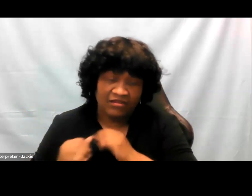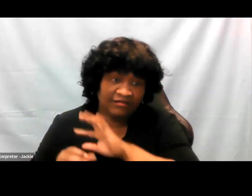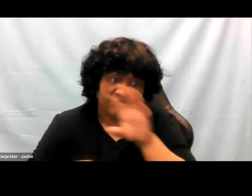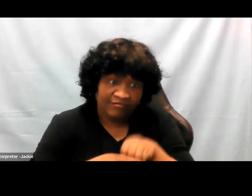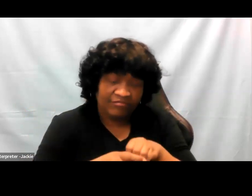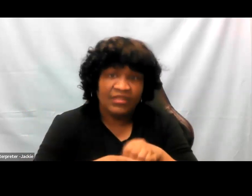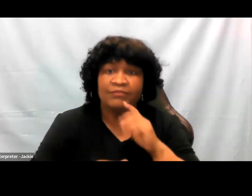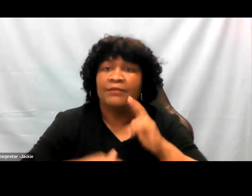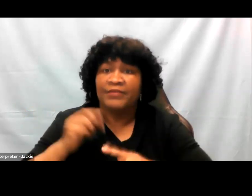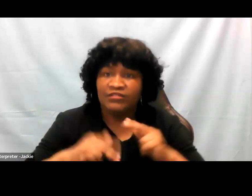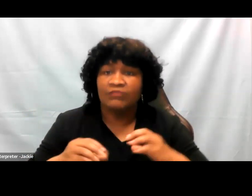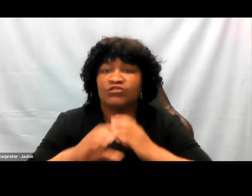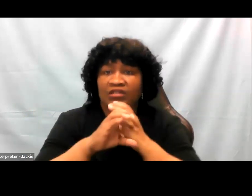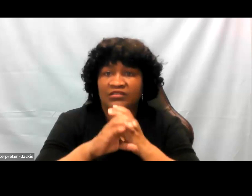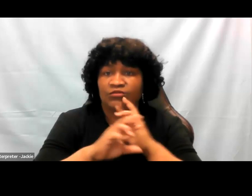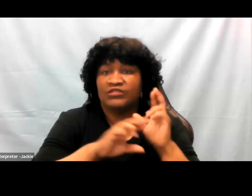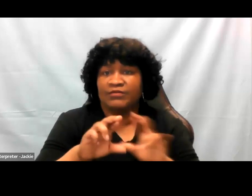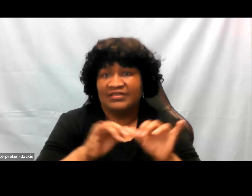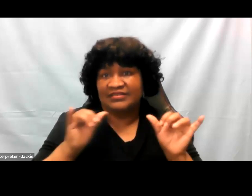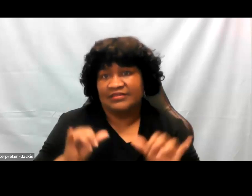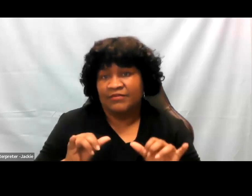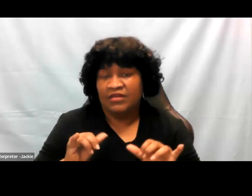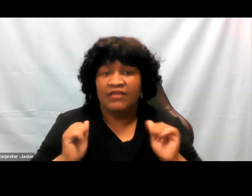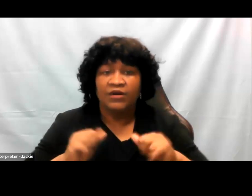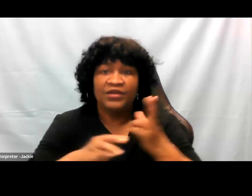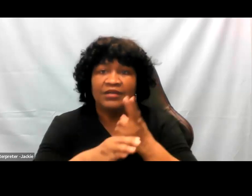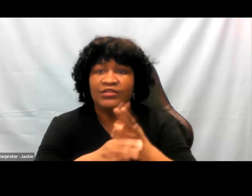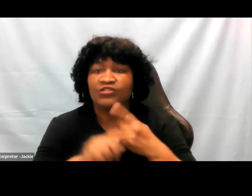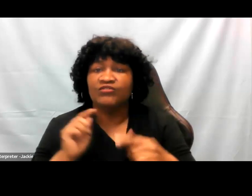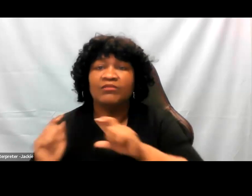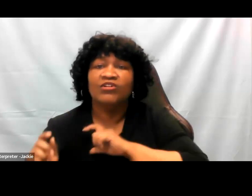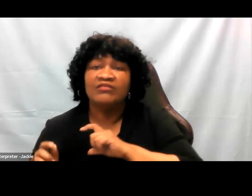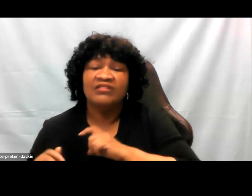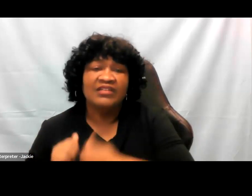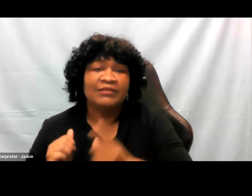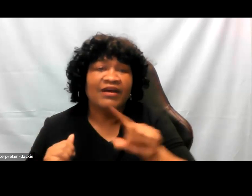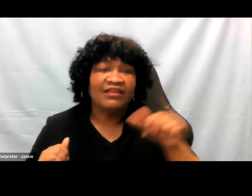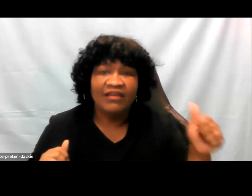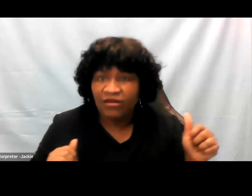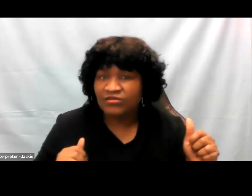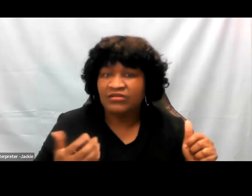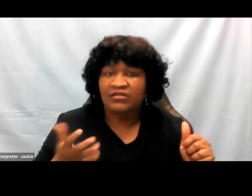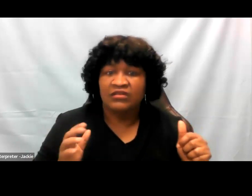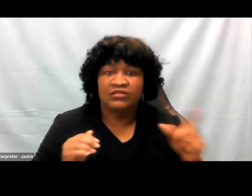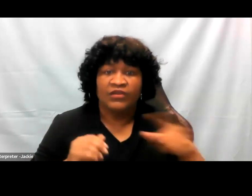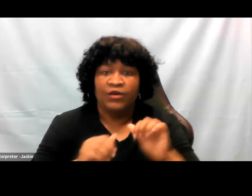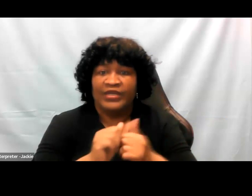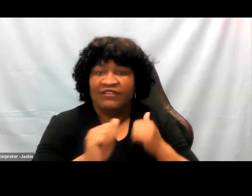build up this crisis response system in a way that it's can be utilized by law enforcement and anyone else to avoid that initial law